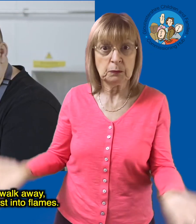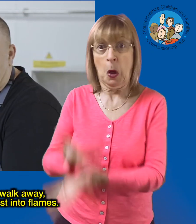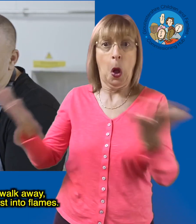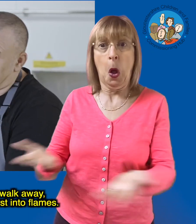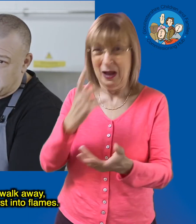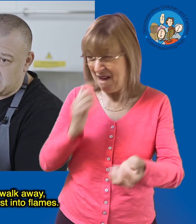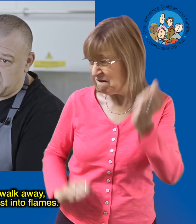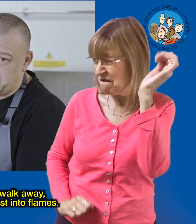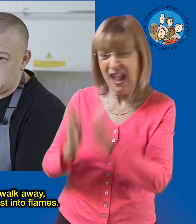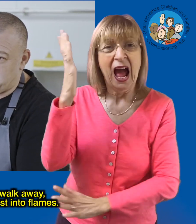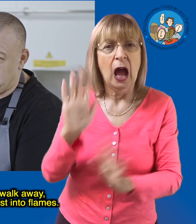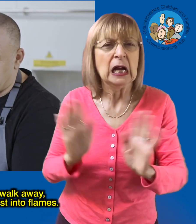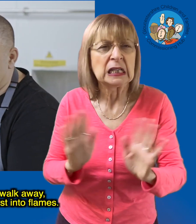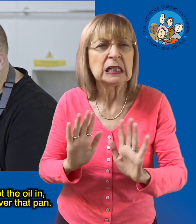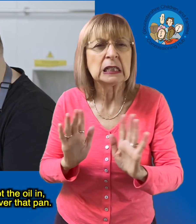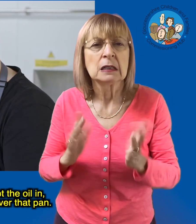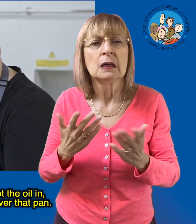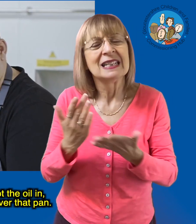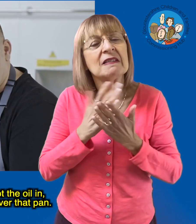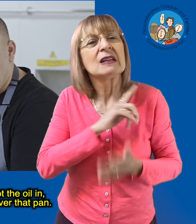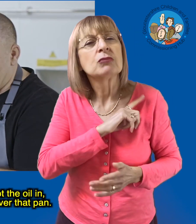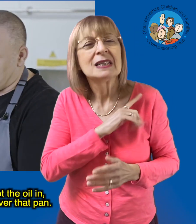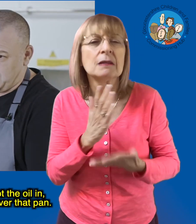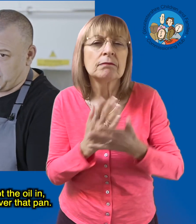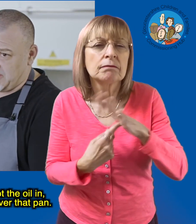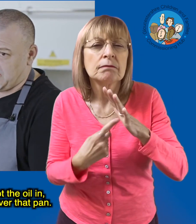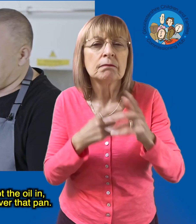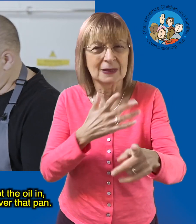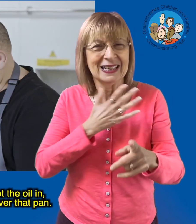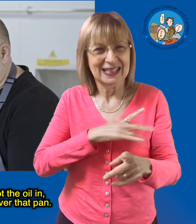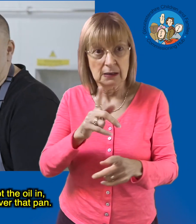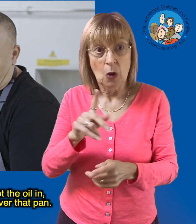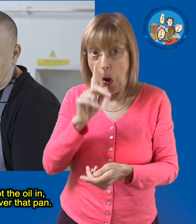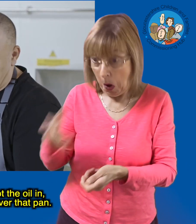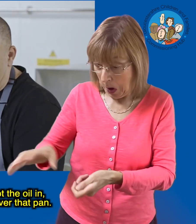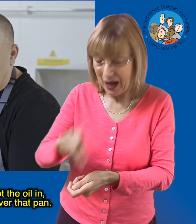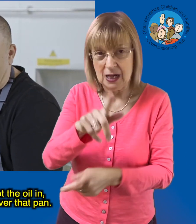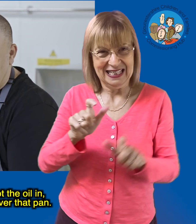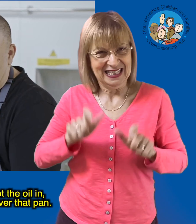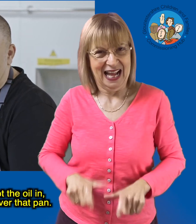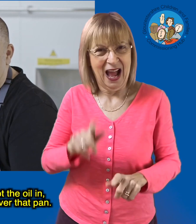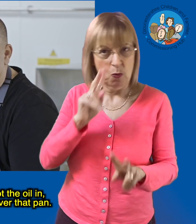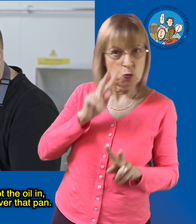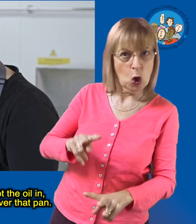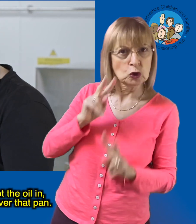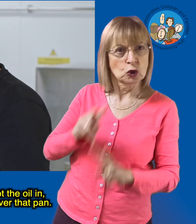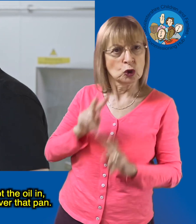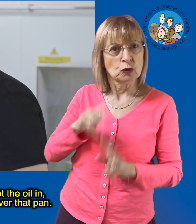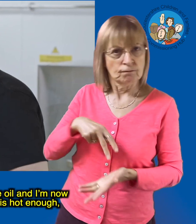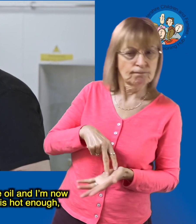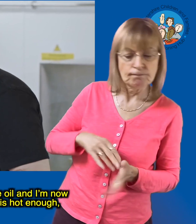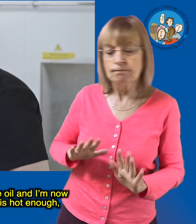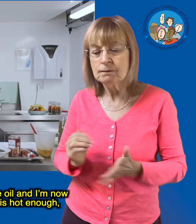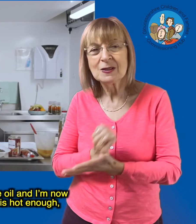because it will smoke and eventually it will burst into flames for safety reasons. As soon as you've got the oil in, keep an eye on it. Be constantly present over that